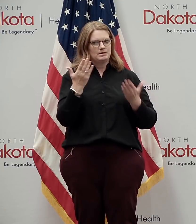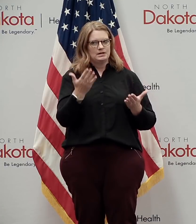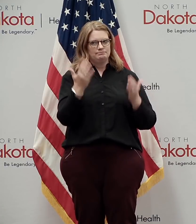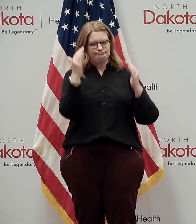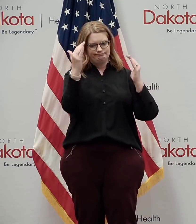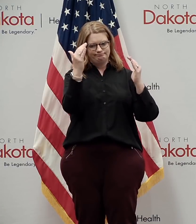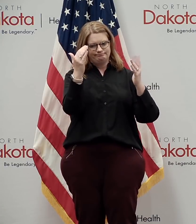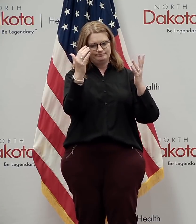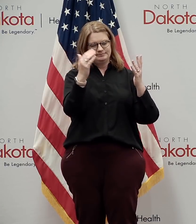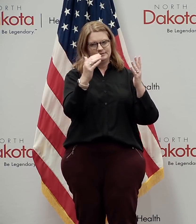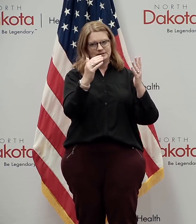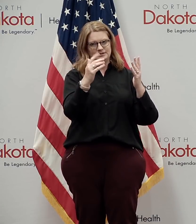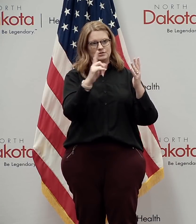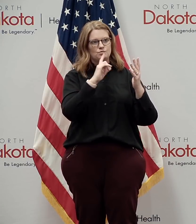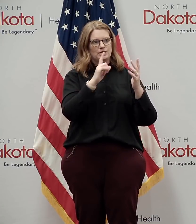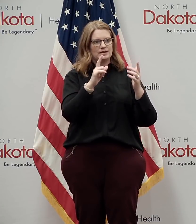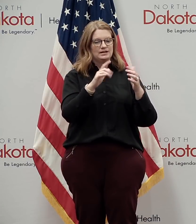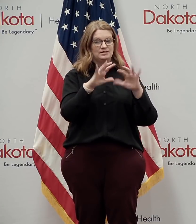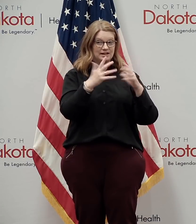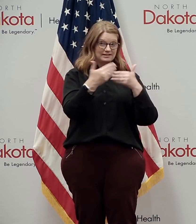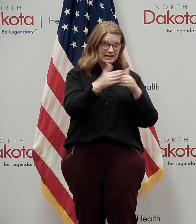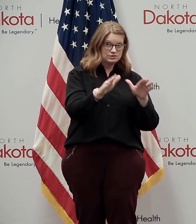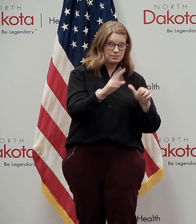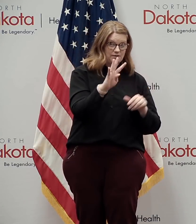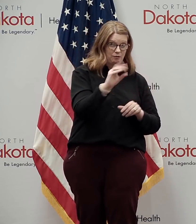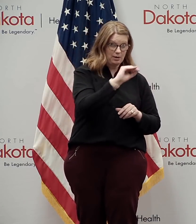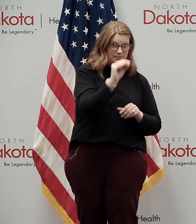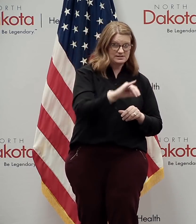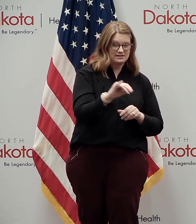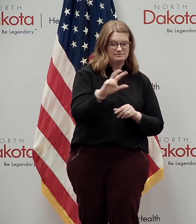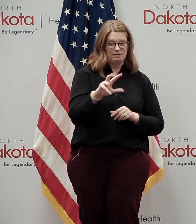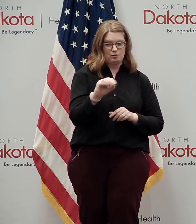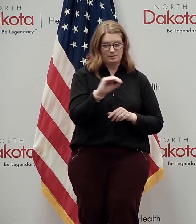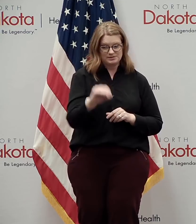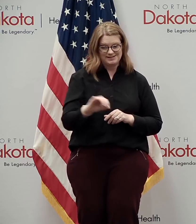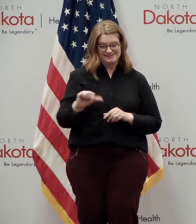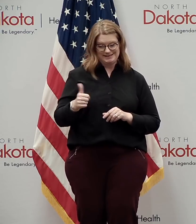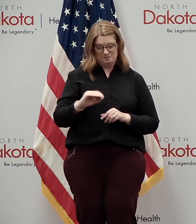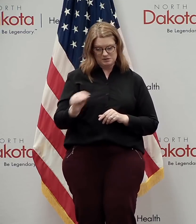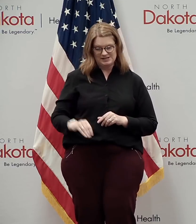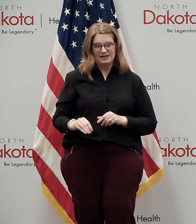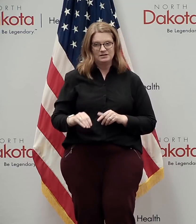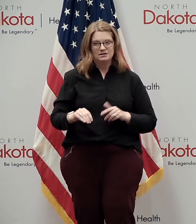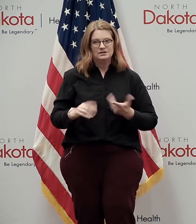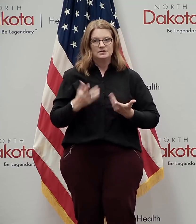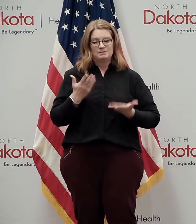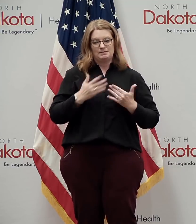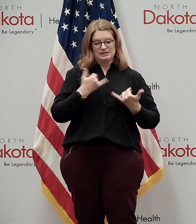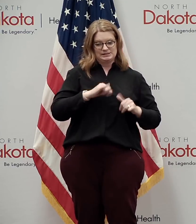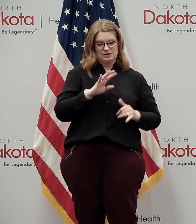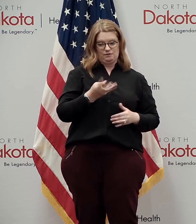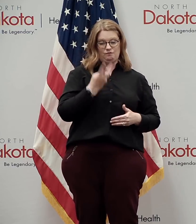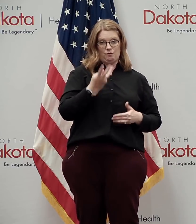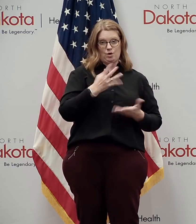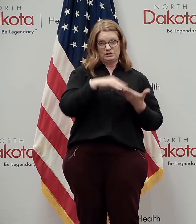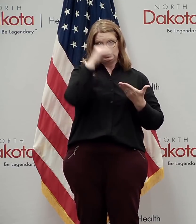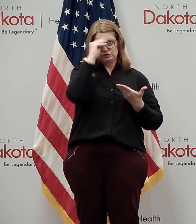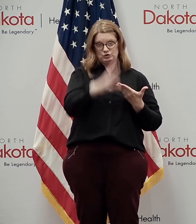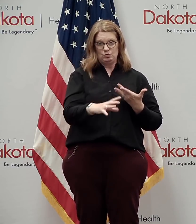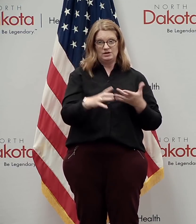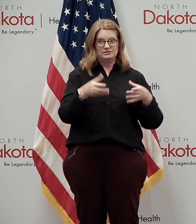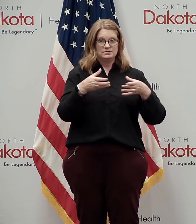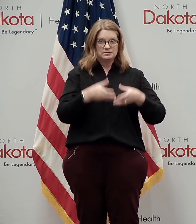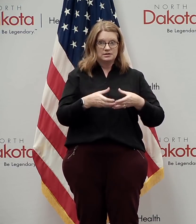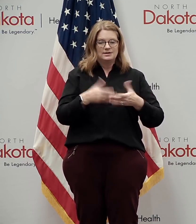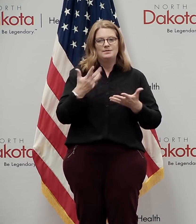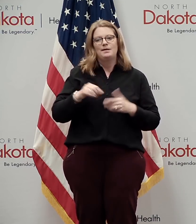that, we're going to de-densify the classrooms from 40% to 30 to 10. So there's still 4 students in the class with the professor, but the rest are back,